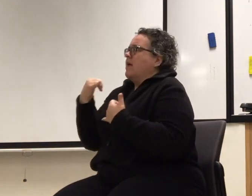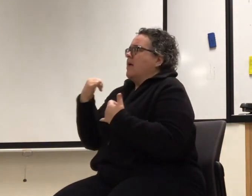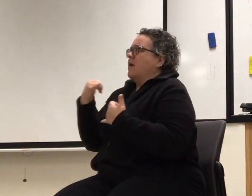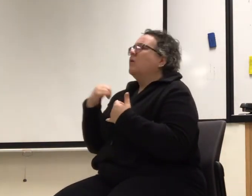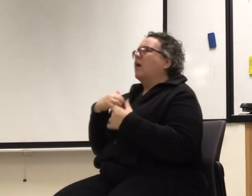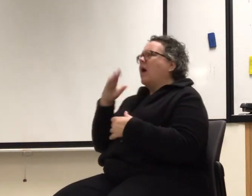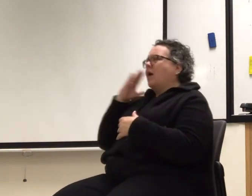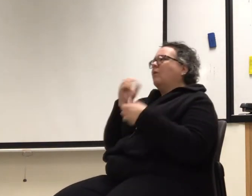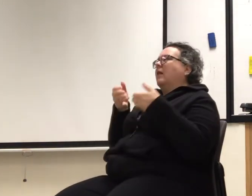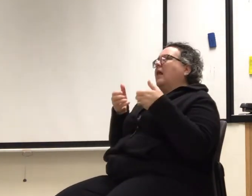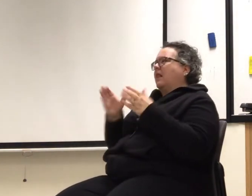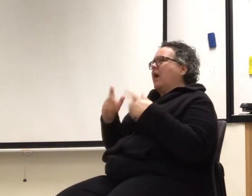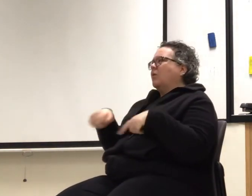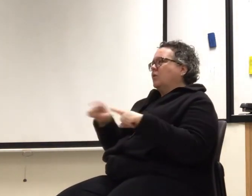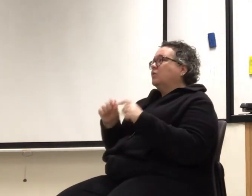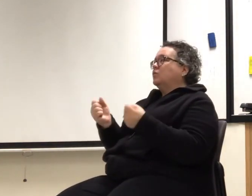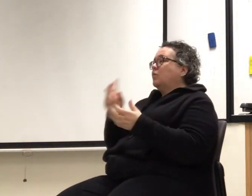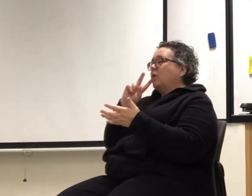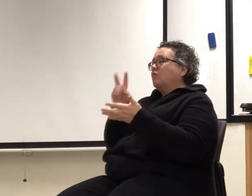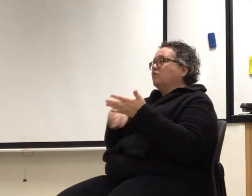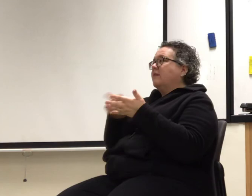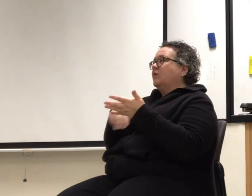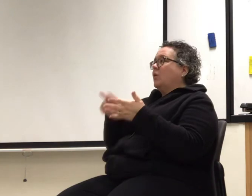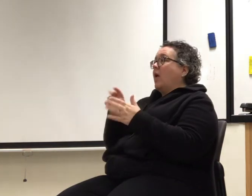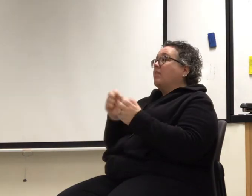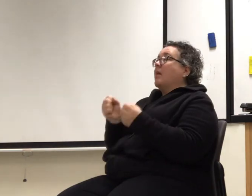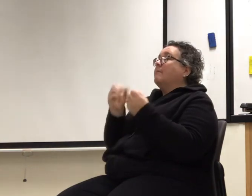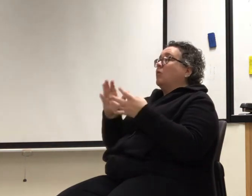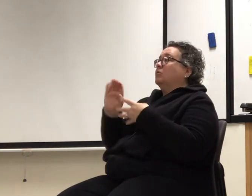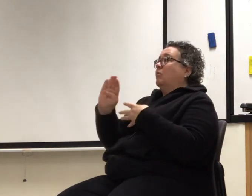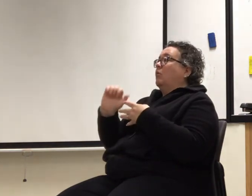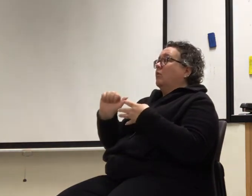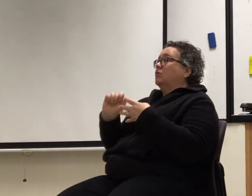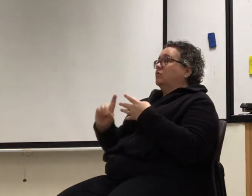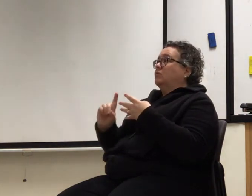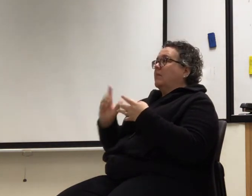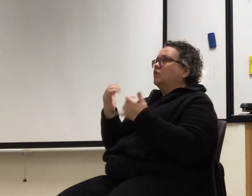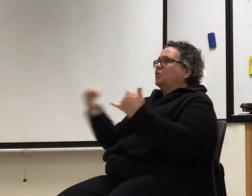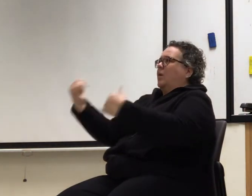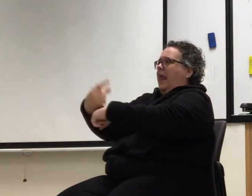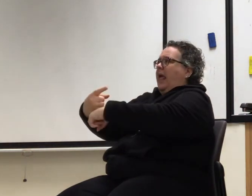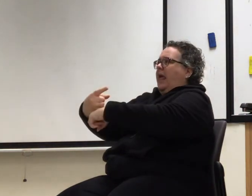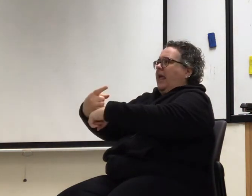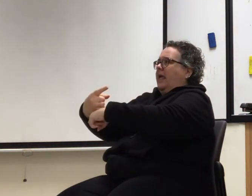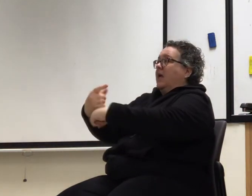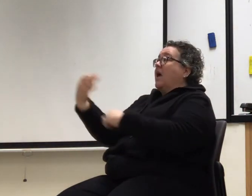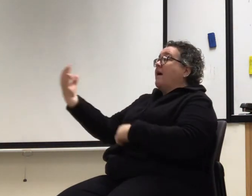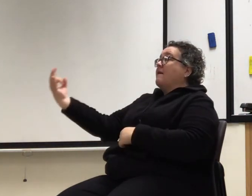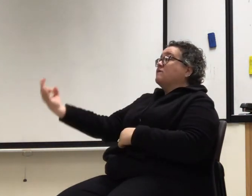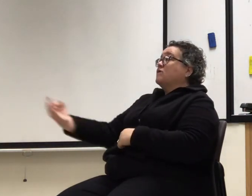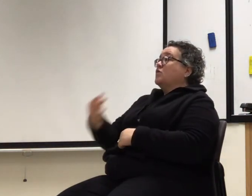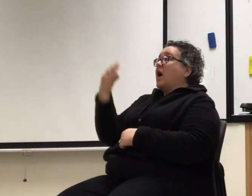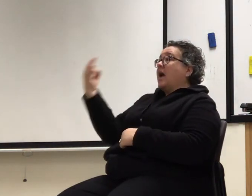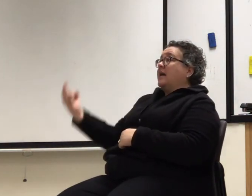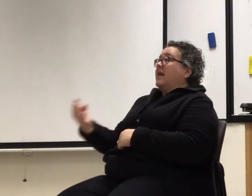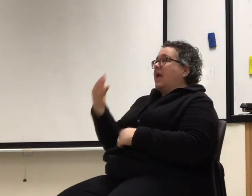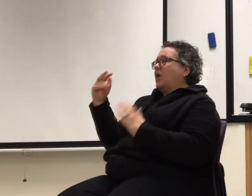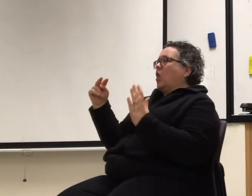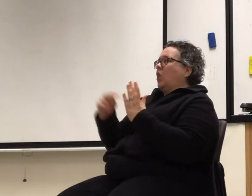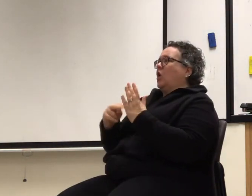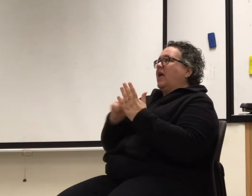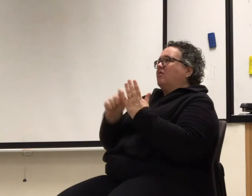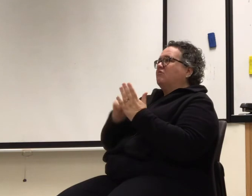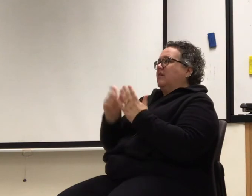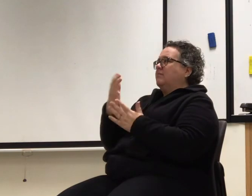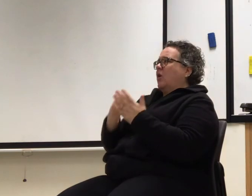I'll give you a chance to review the multiple choice part today. And Friday, I'll let you look at the written part. I'm